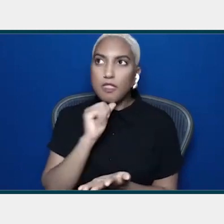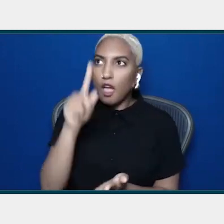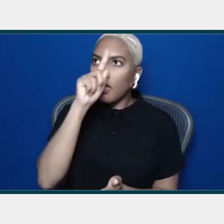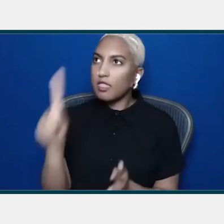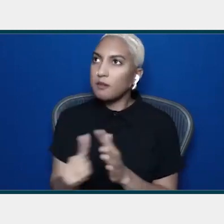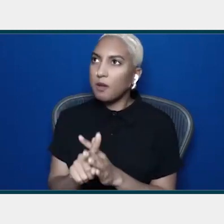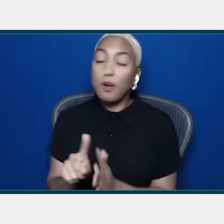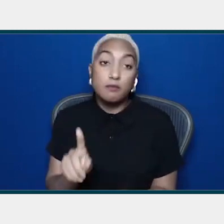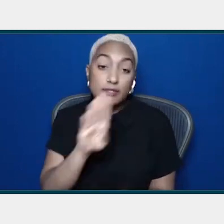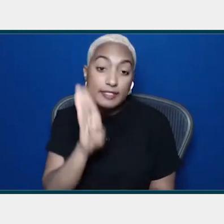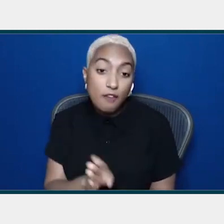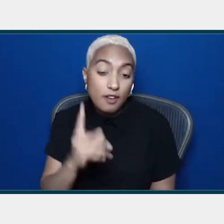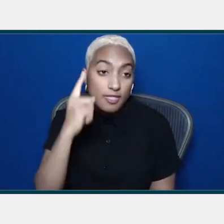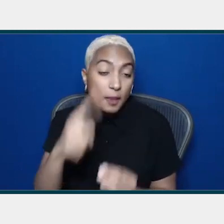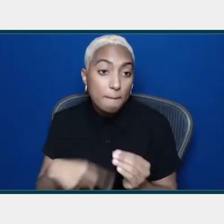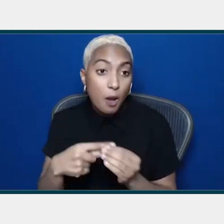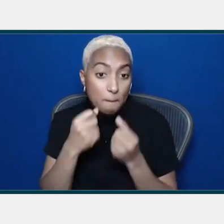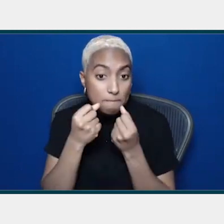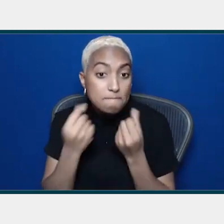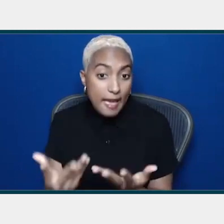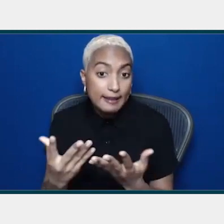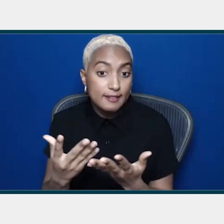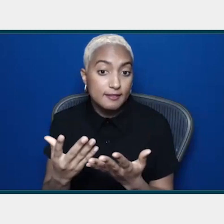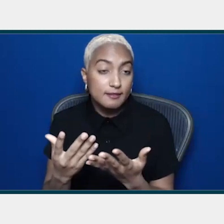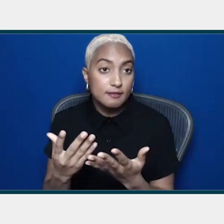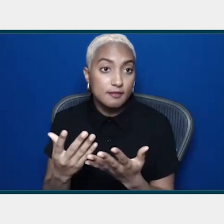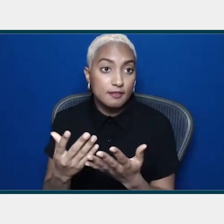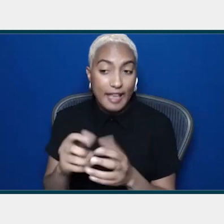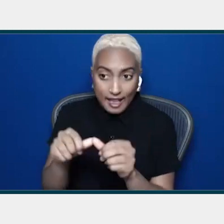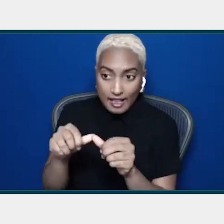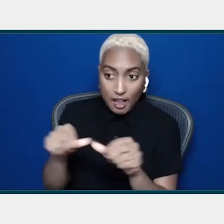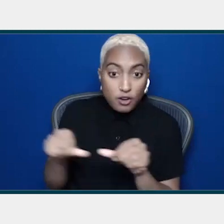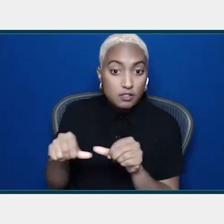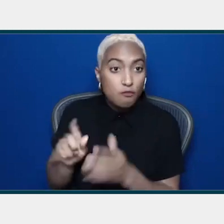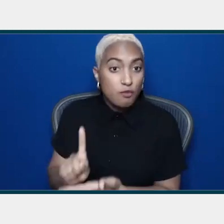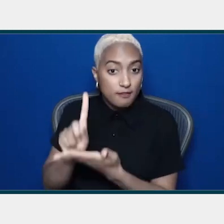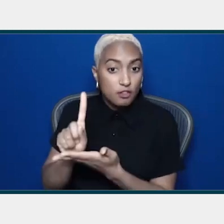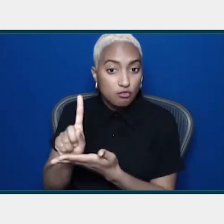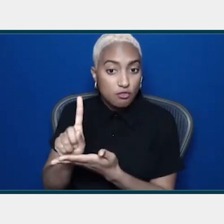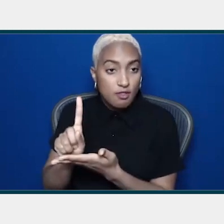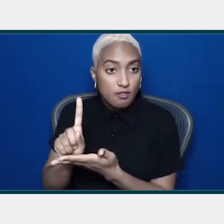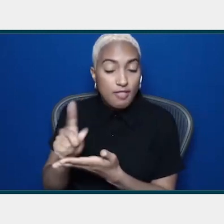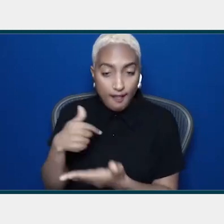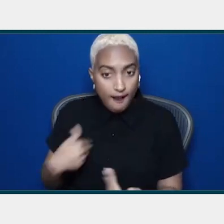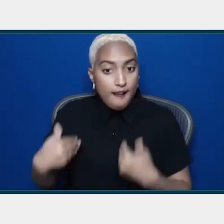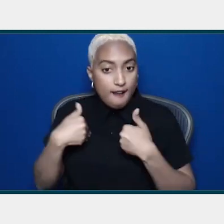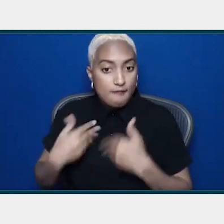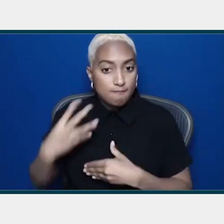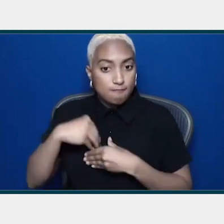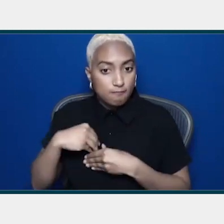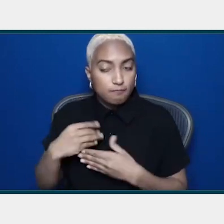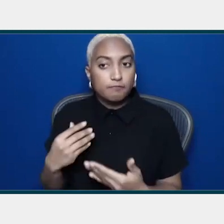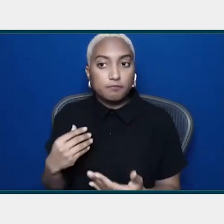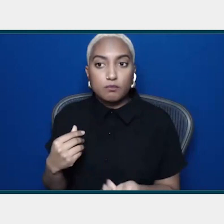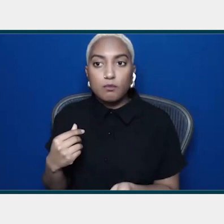are working to counter when we come together each month to have these conversations. But when